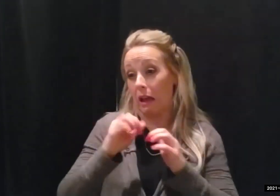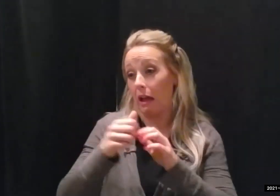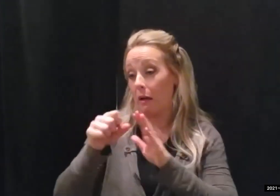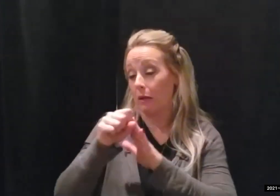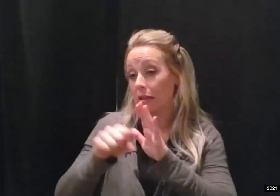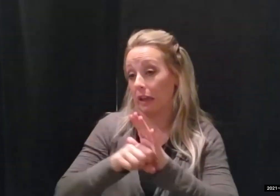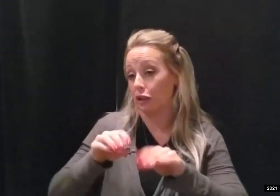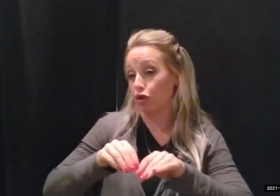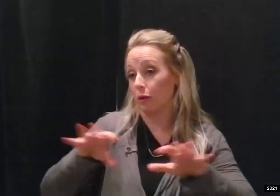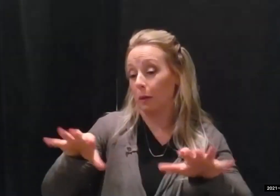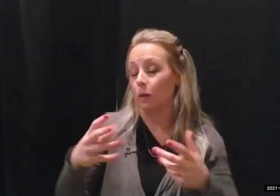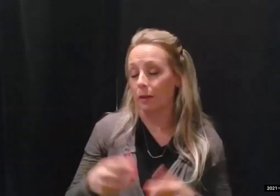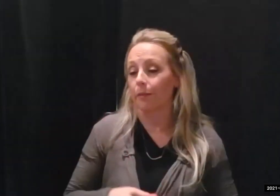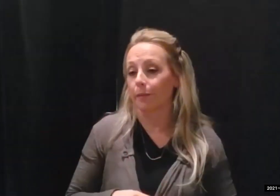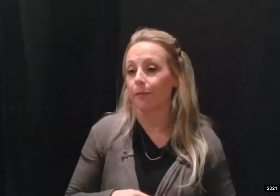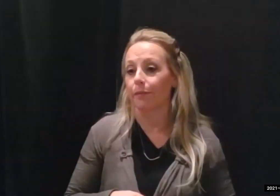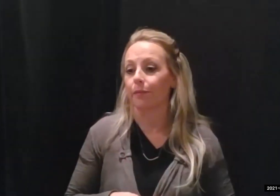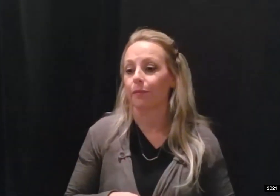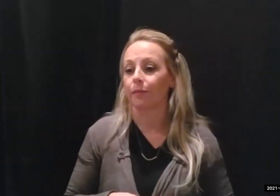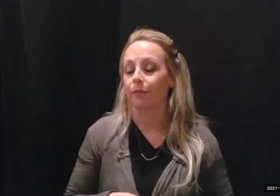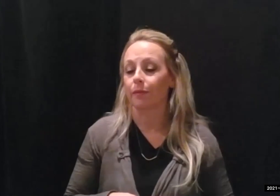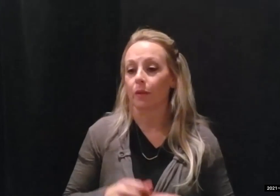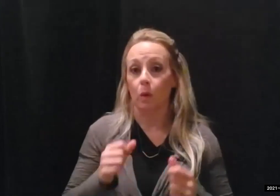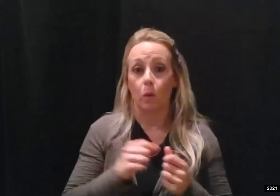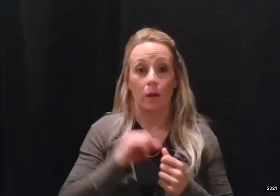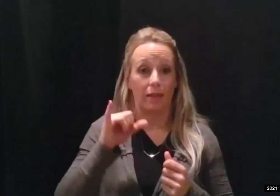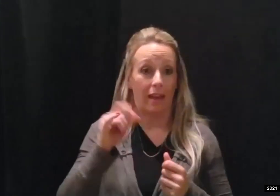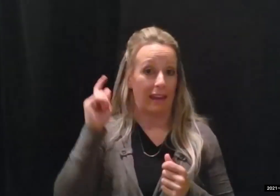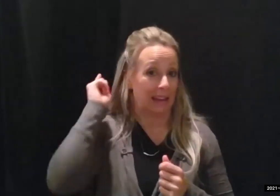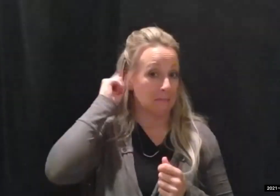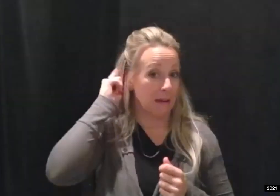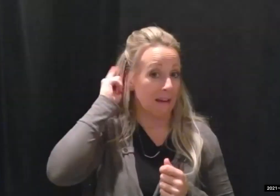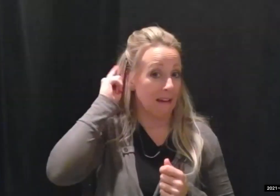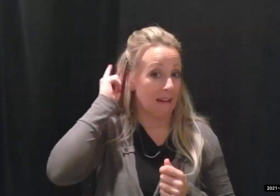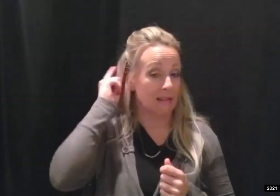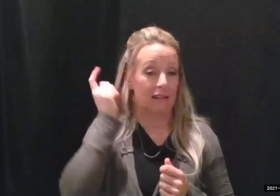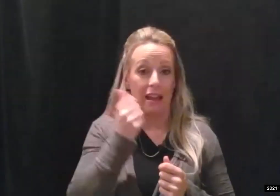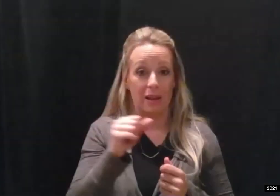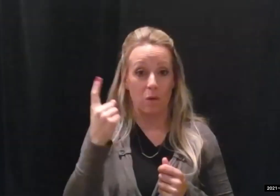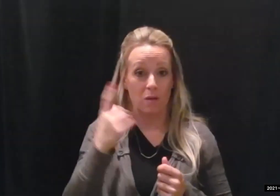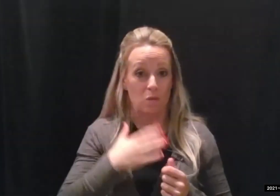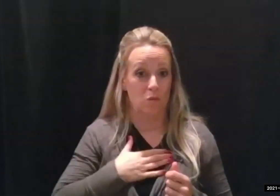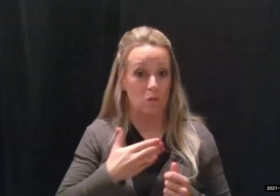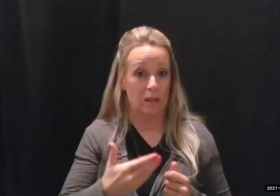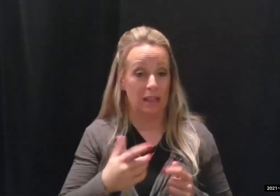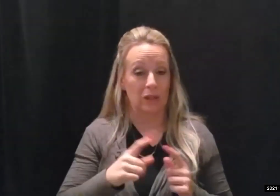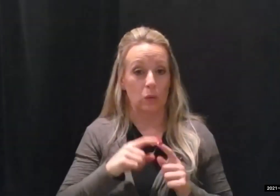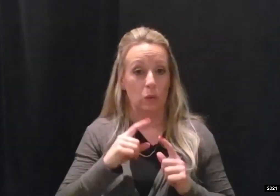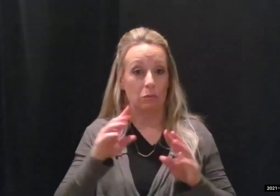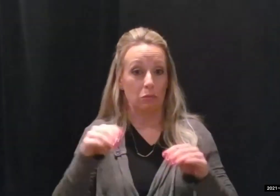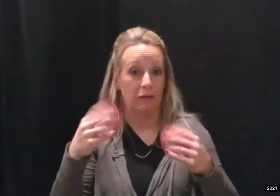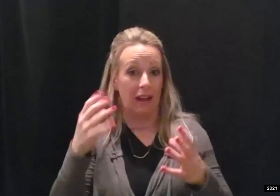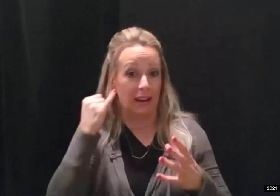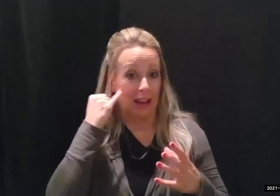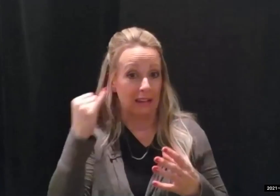it. So with that in mind, is anyone willing to give an idea of